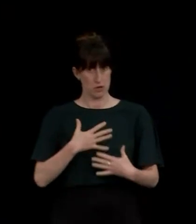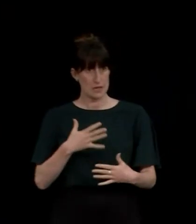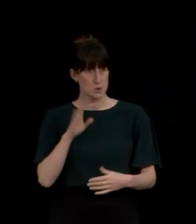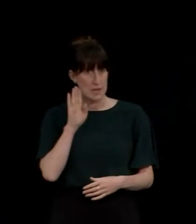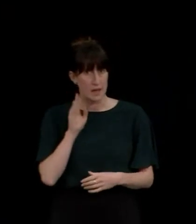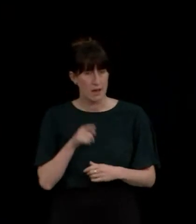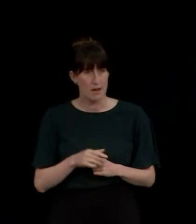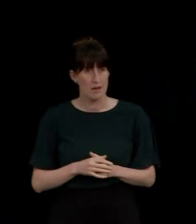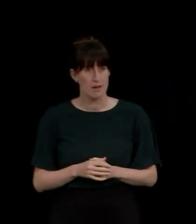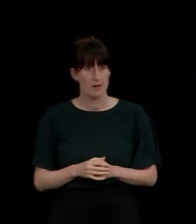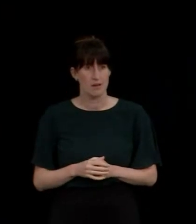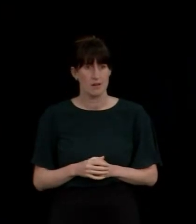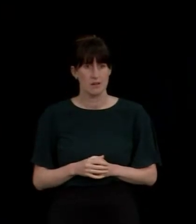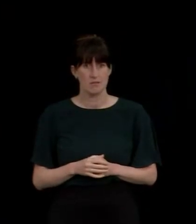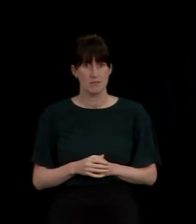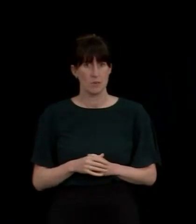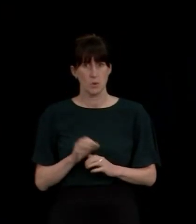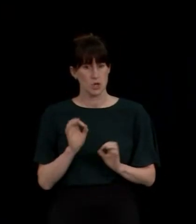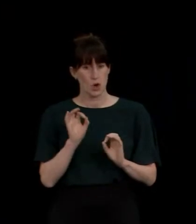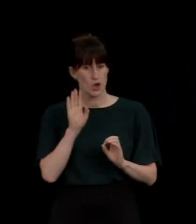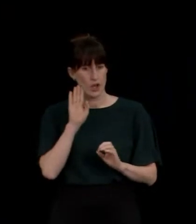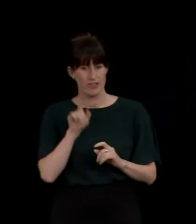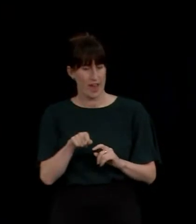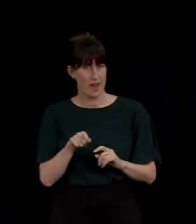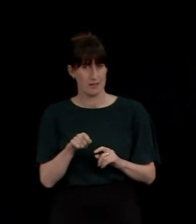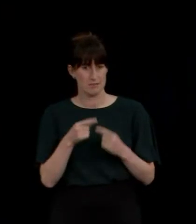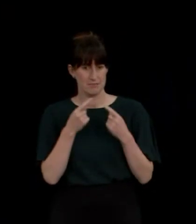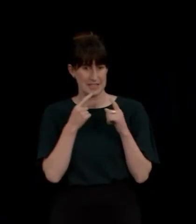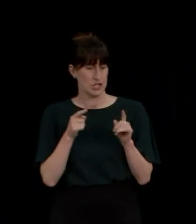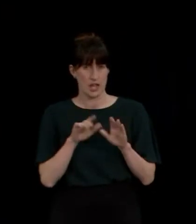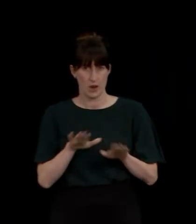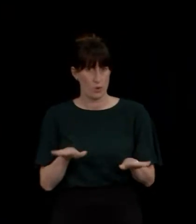because that's very much not the message we're getting. In fact, there's